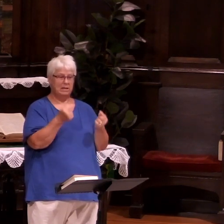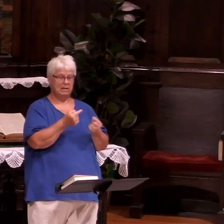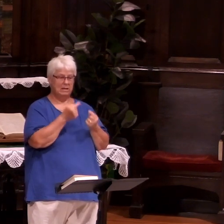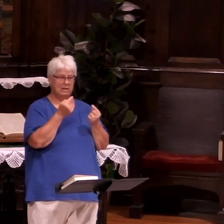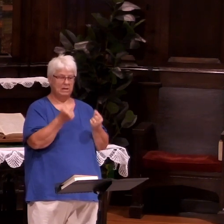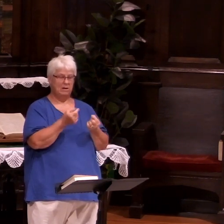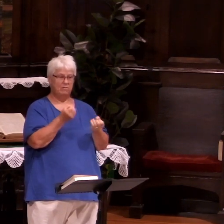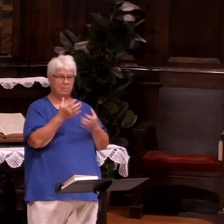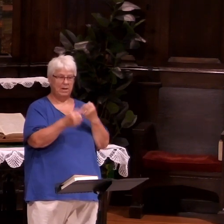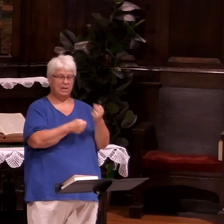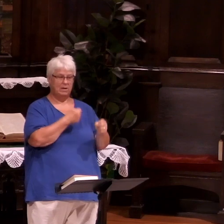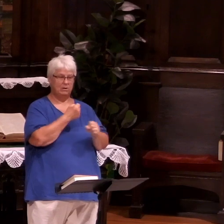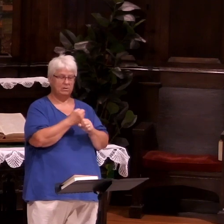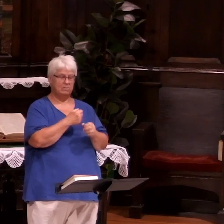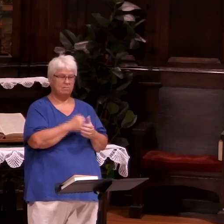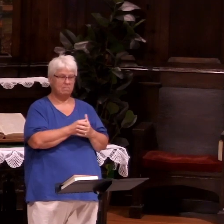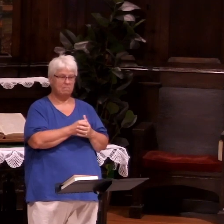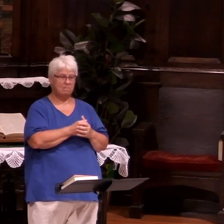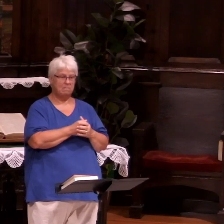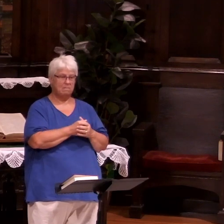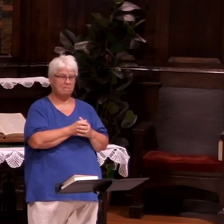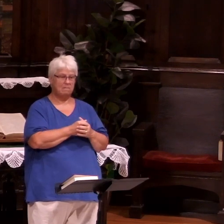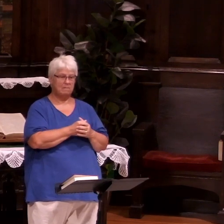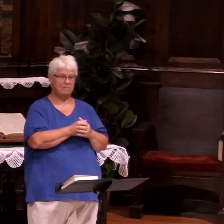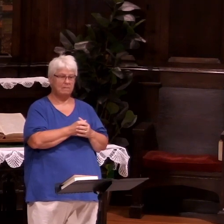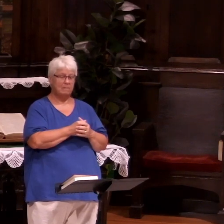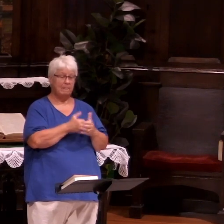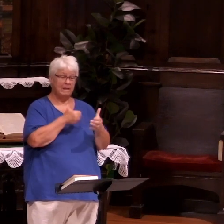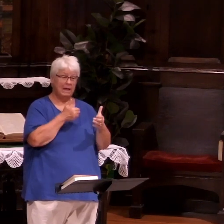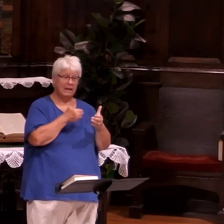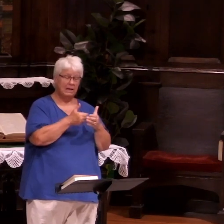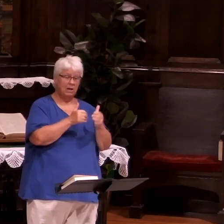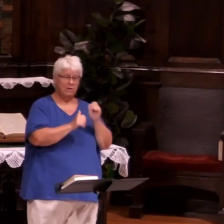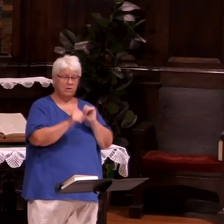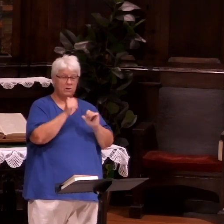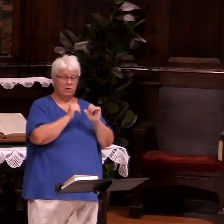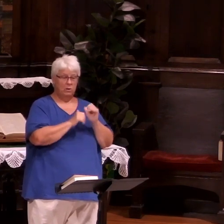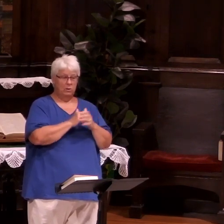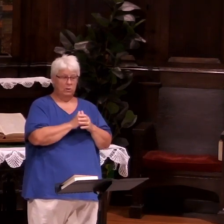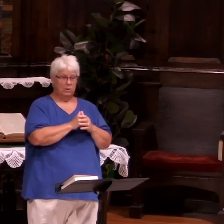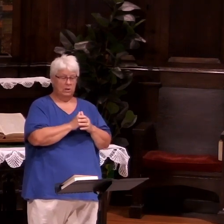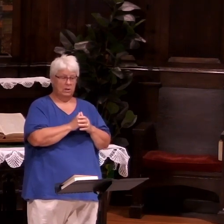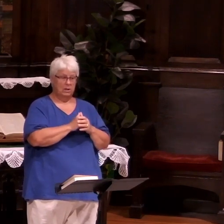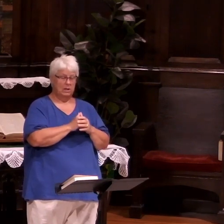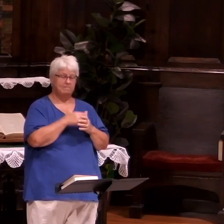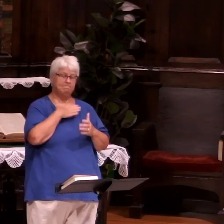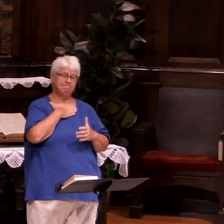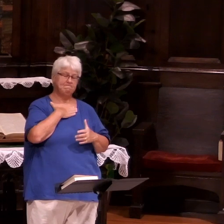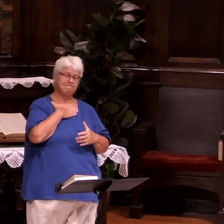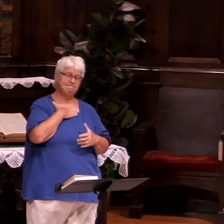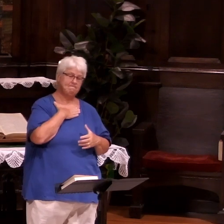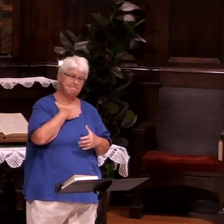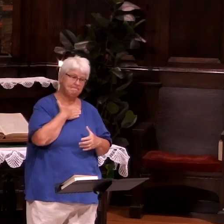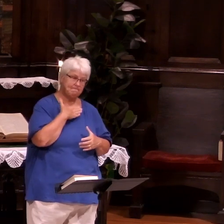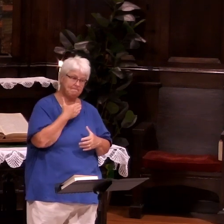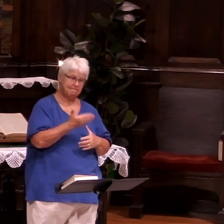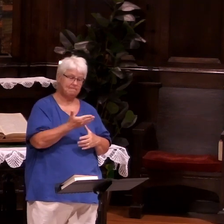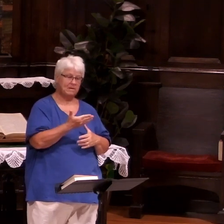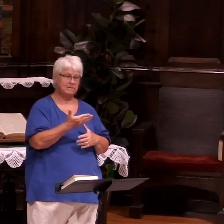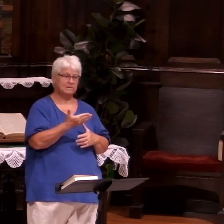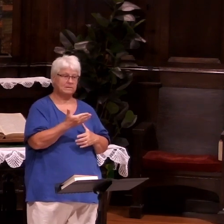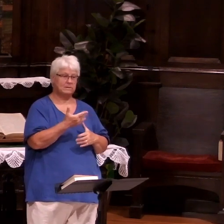in for years. Friends, near the end of the show, he eventually confesses to